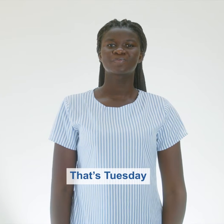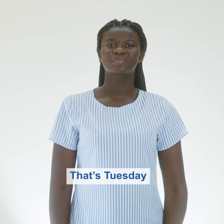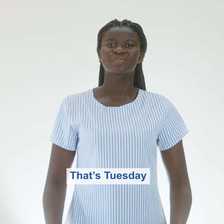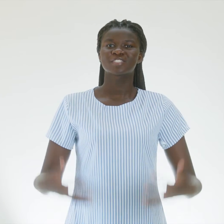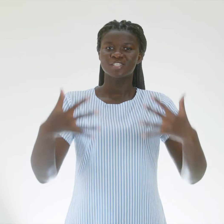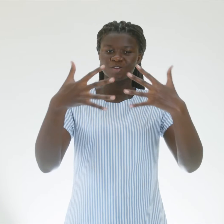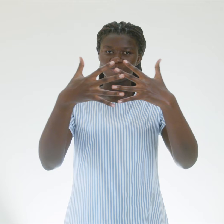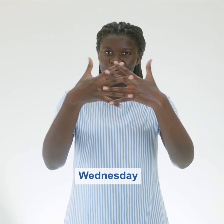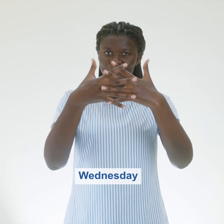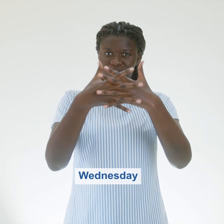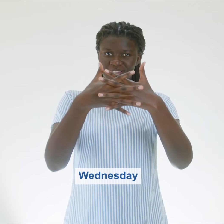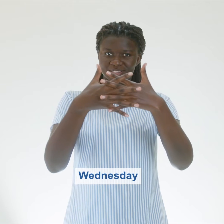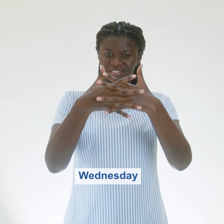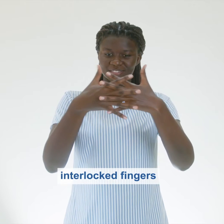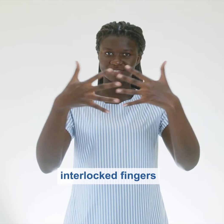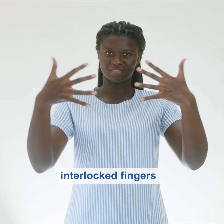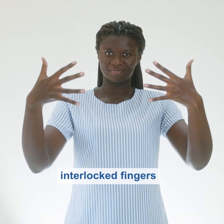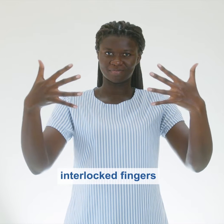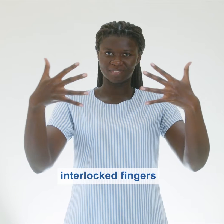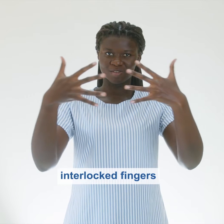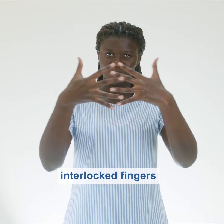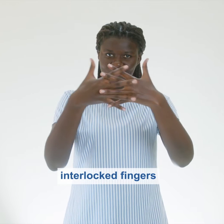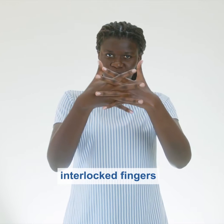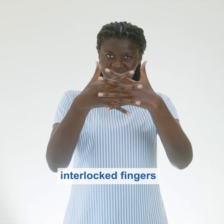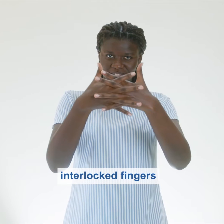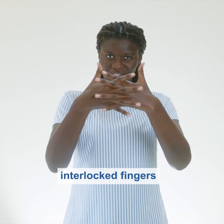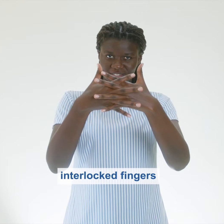Tuesday. Wednesday. Uninterlocked fingers.